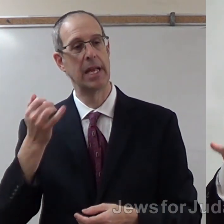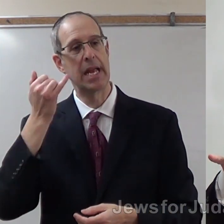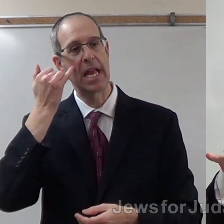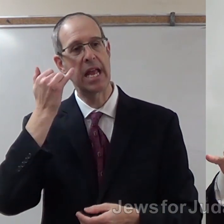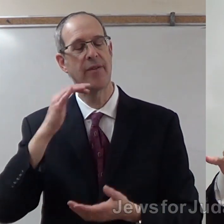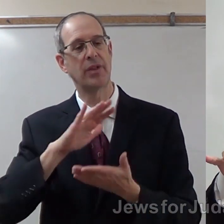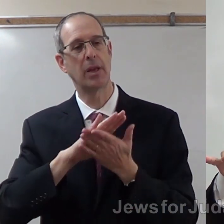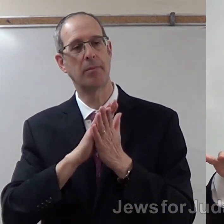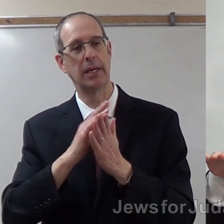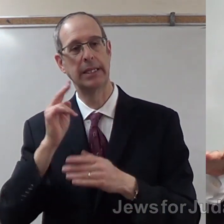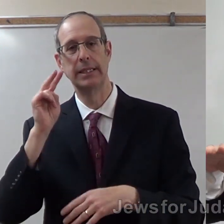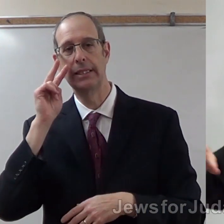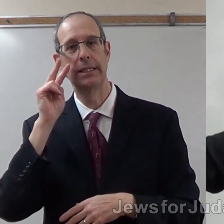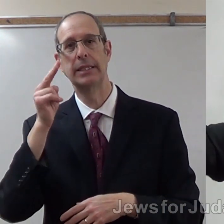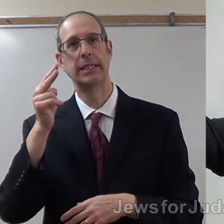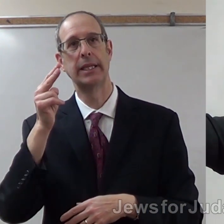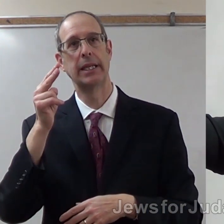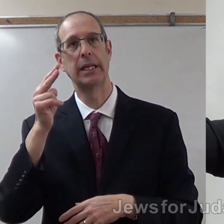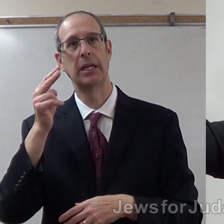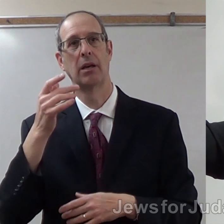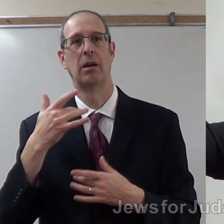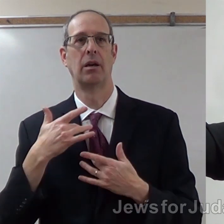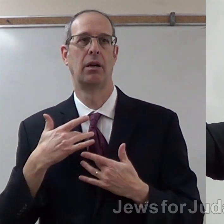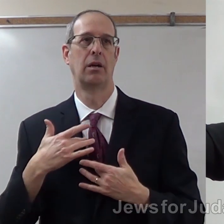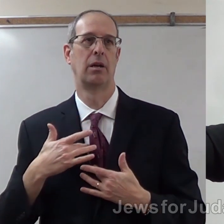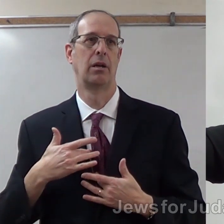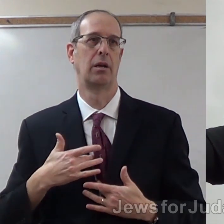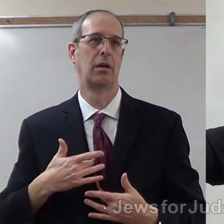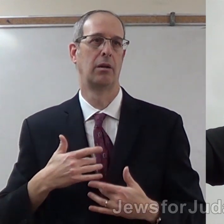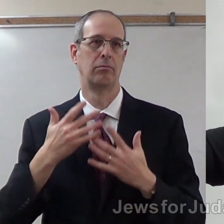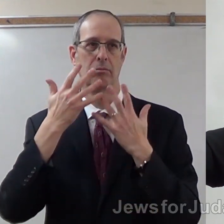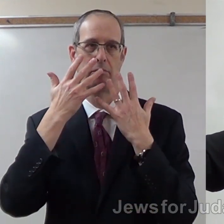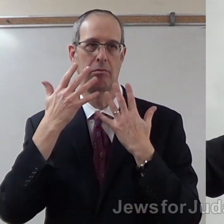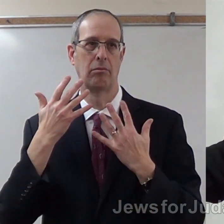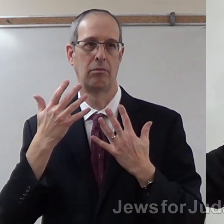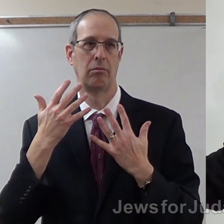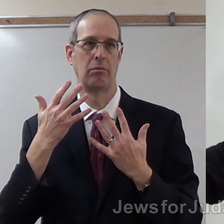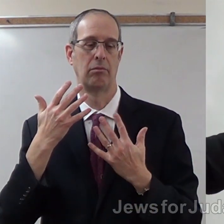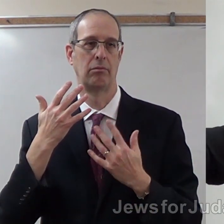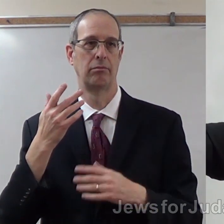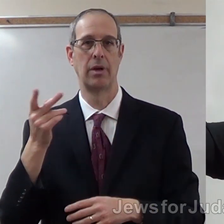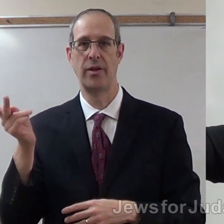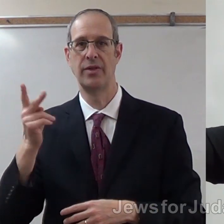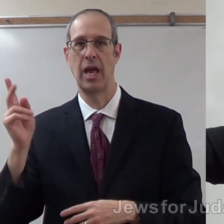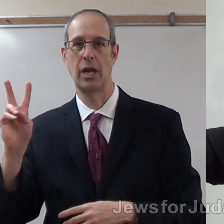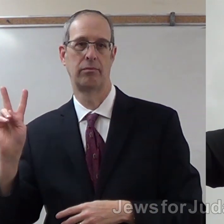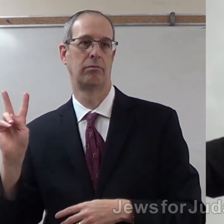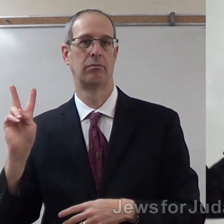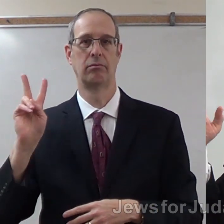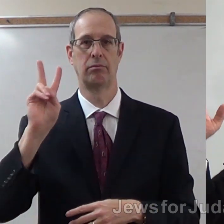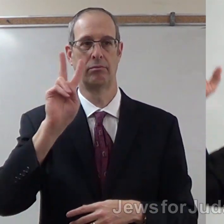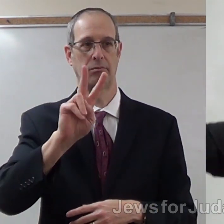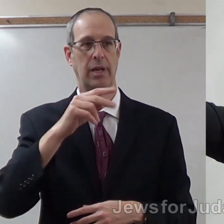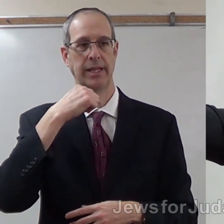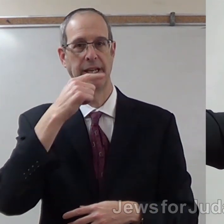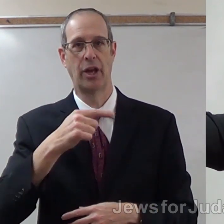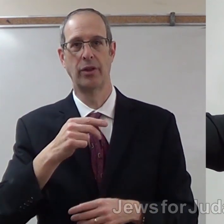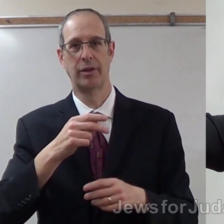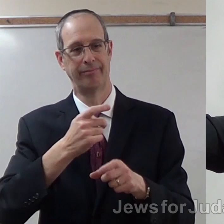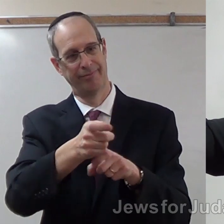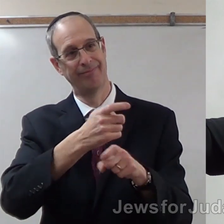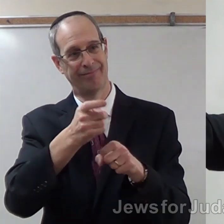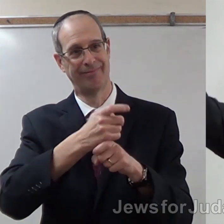ever see someone that looks depressed, that looks sad, they go over and they tell them